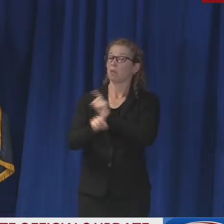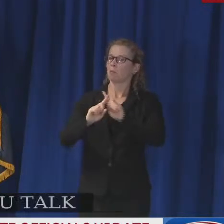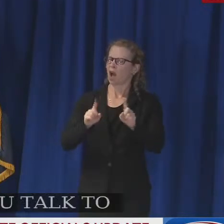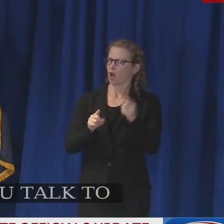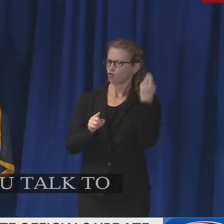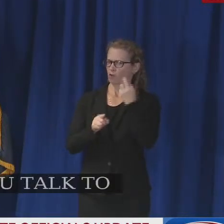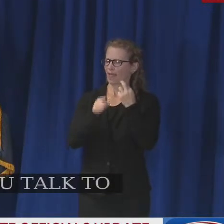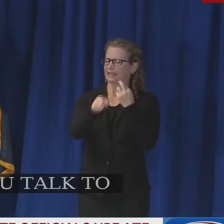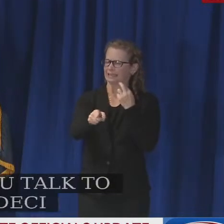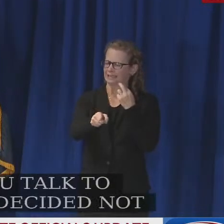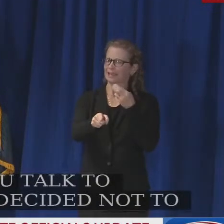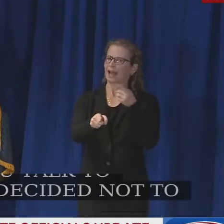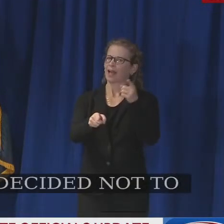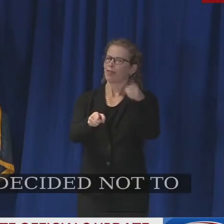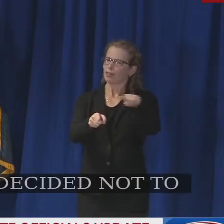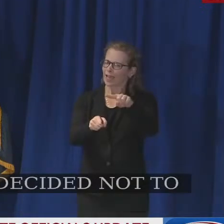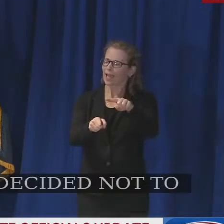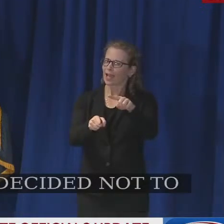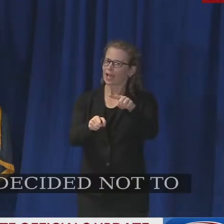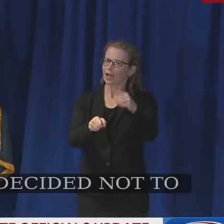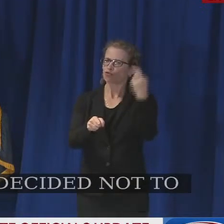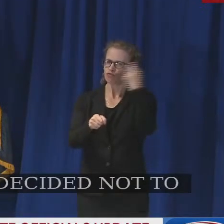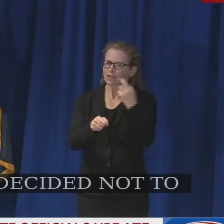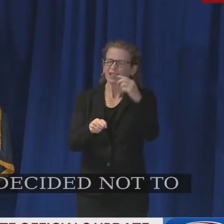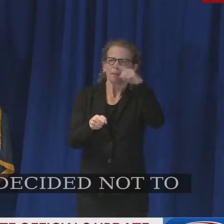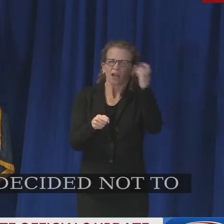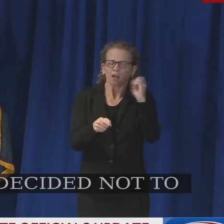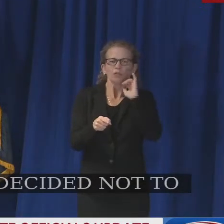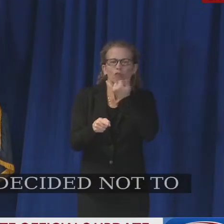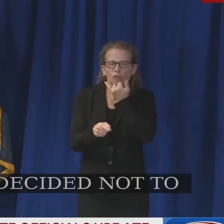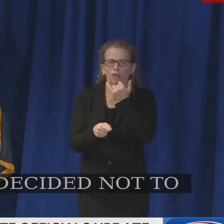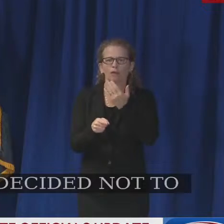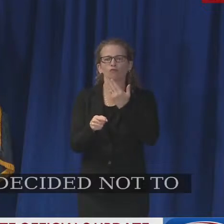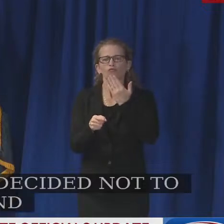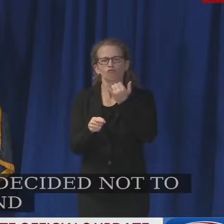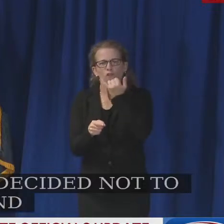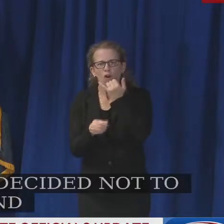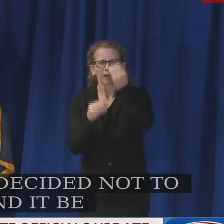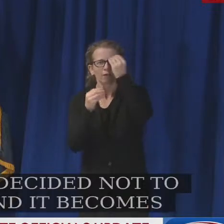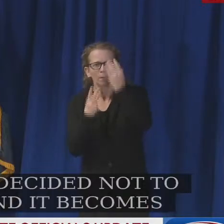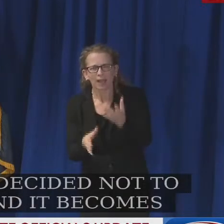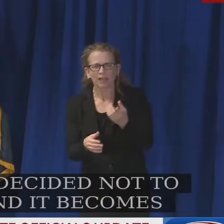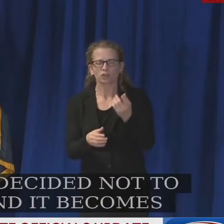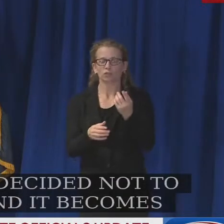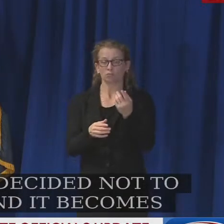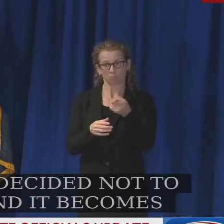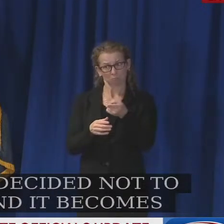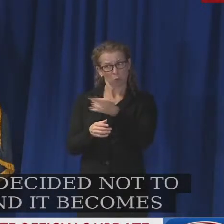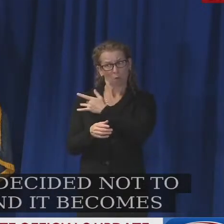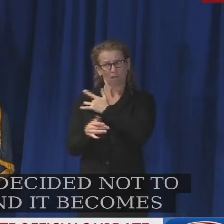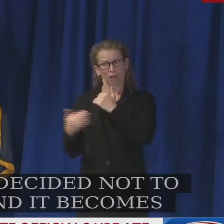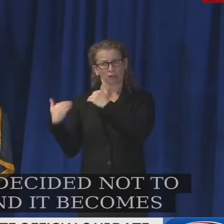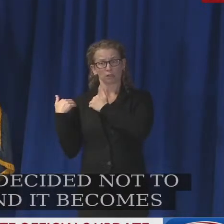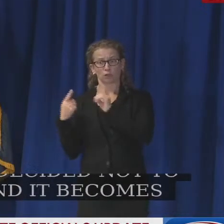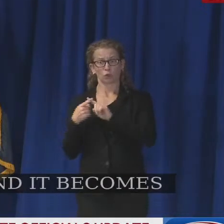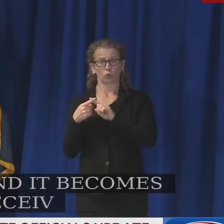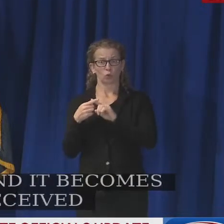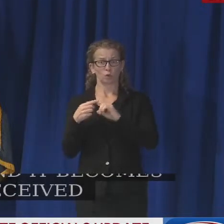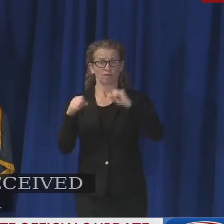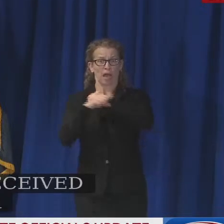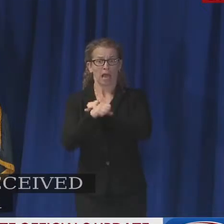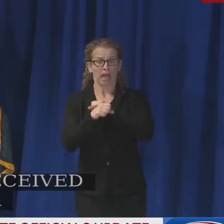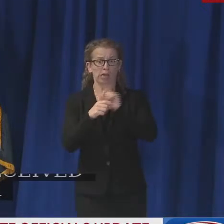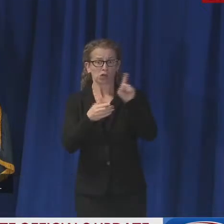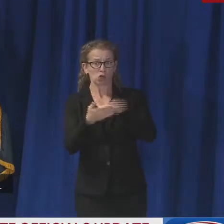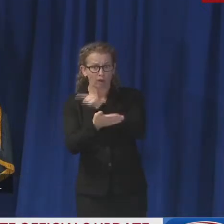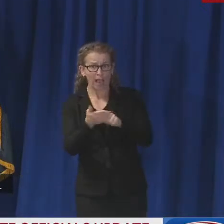misinformation or disinformation, how responsible do you feel to try and correct something like that or even fight back against that? Because you know that's out there. I always try to